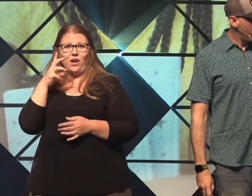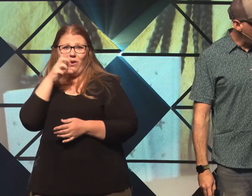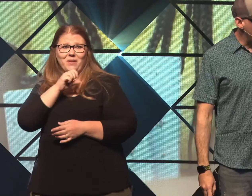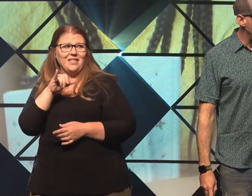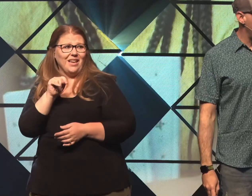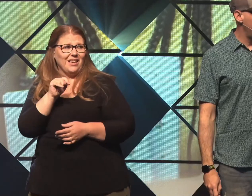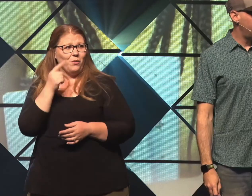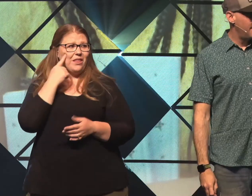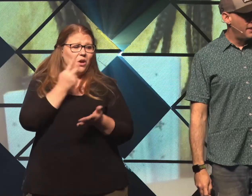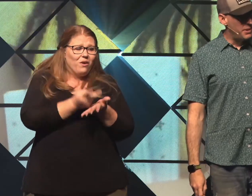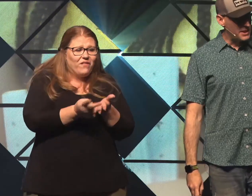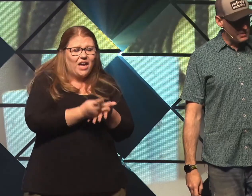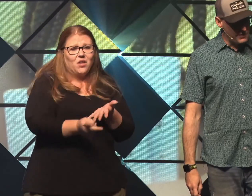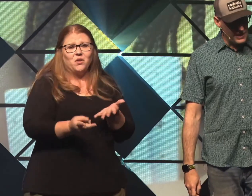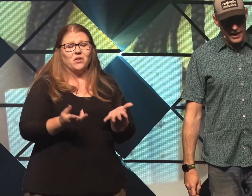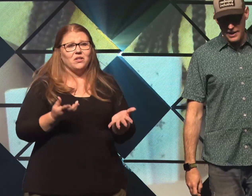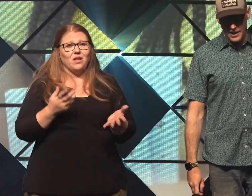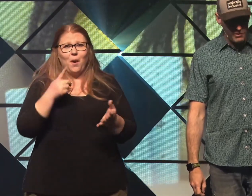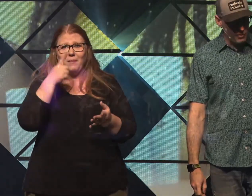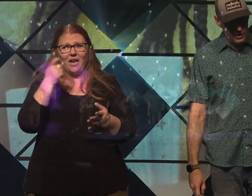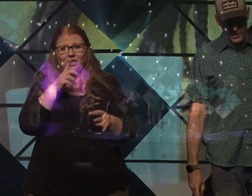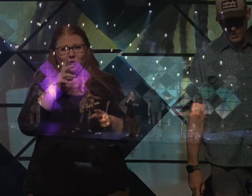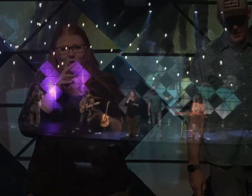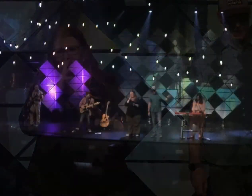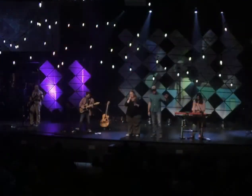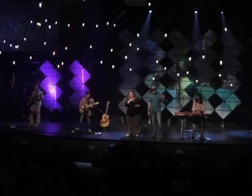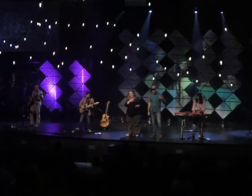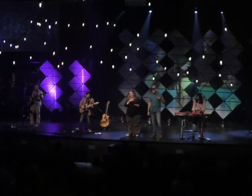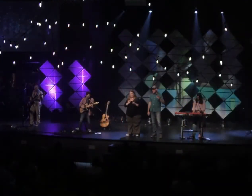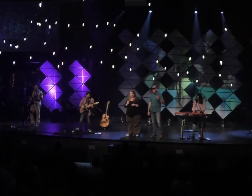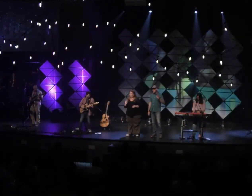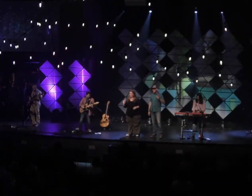think we're failures because we've denied it and we've walked away.